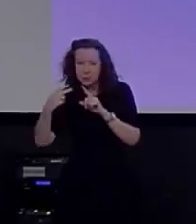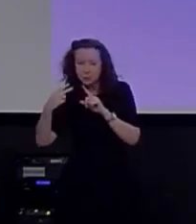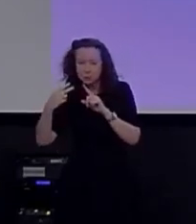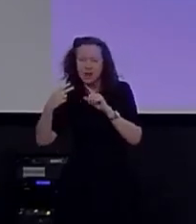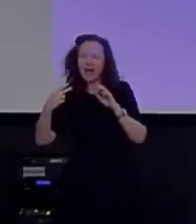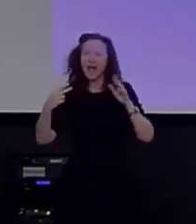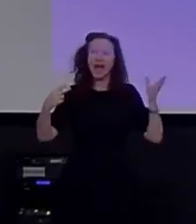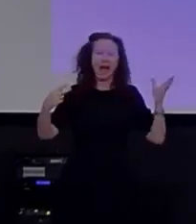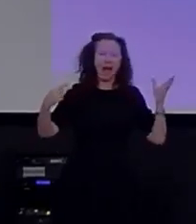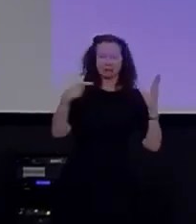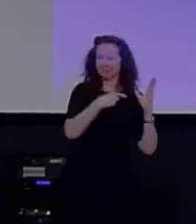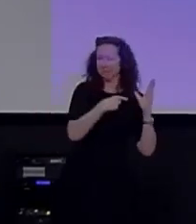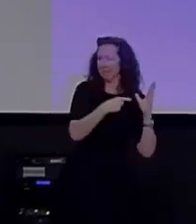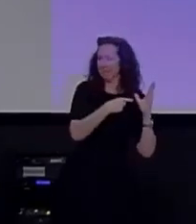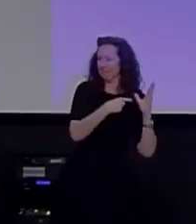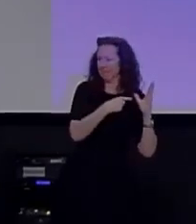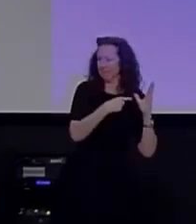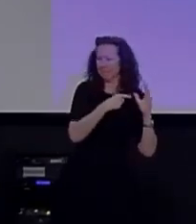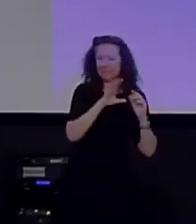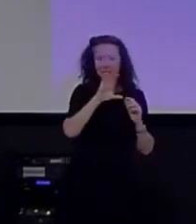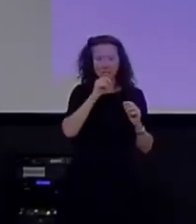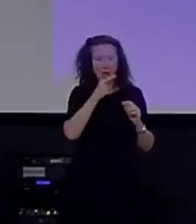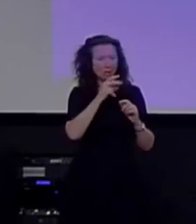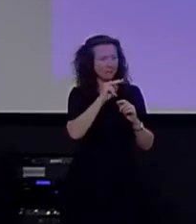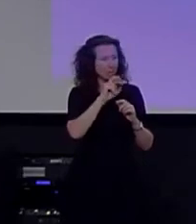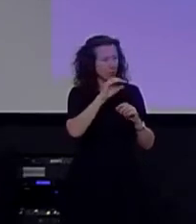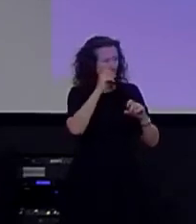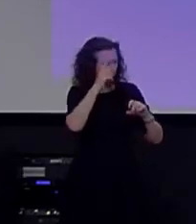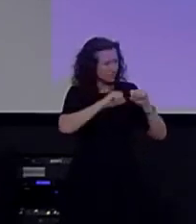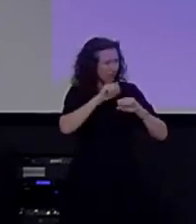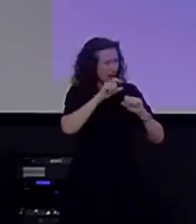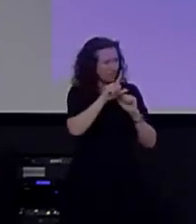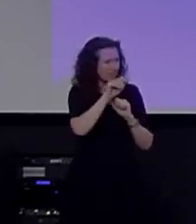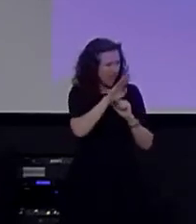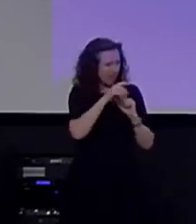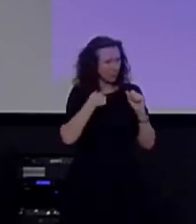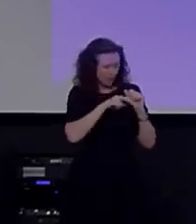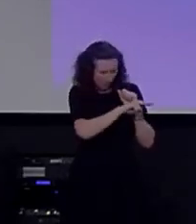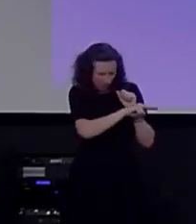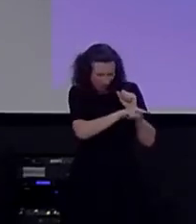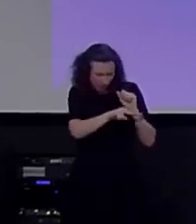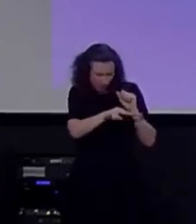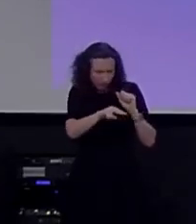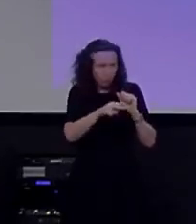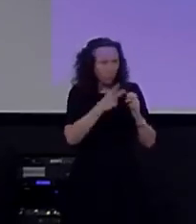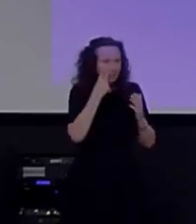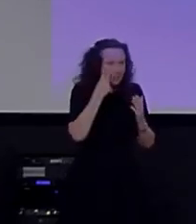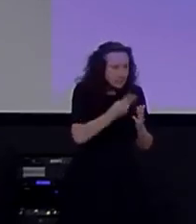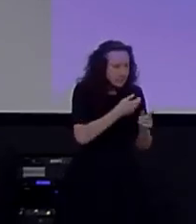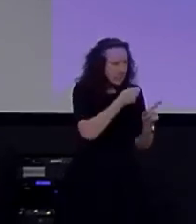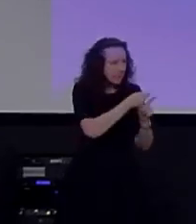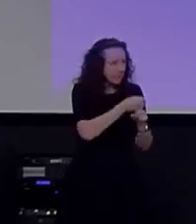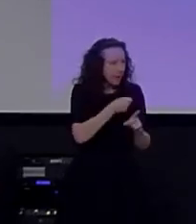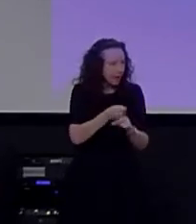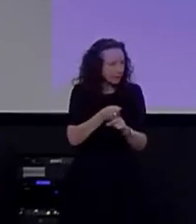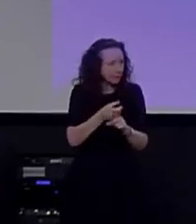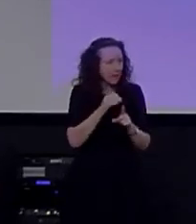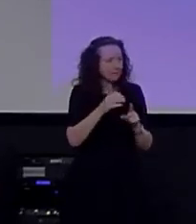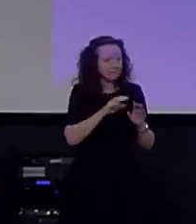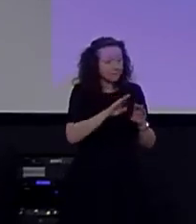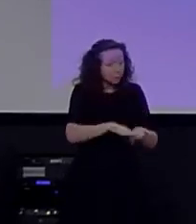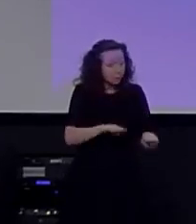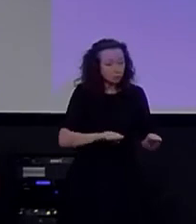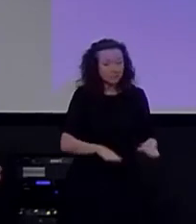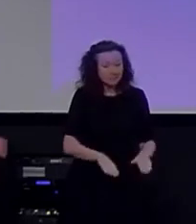when in our cognitive neuroscience labs we were seeing the impact of, for example, not exposing a